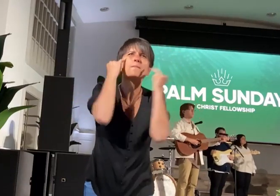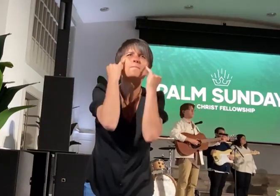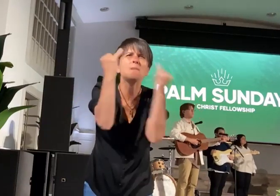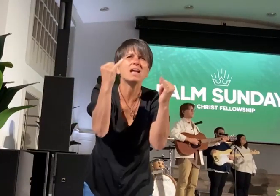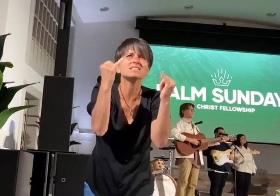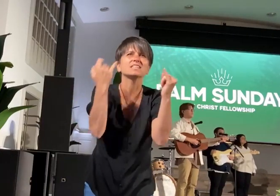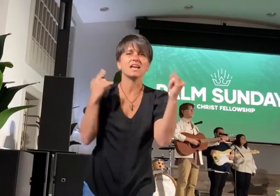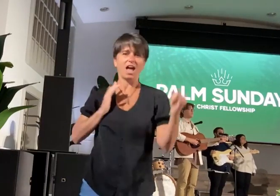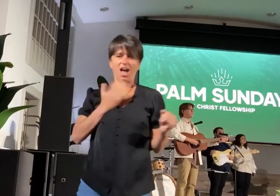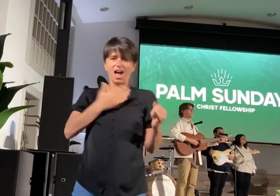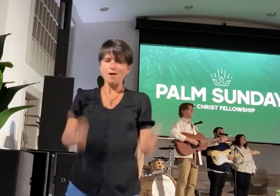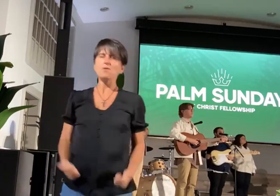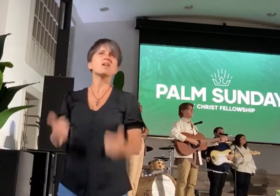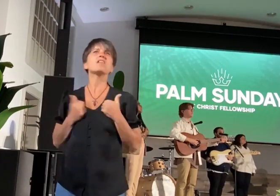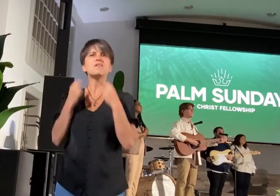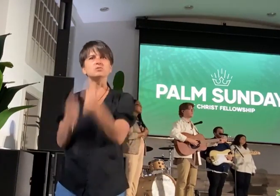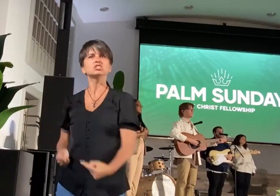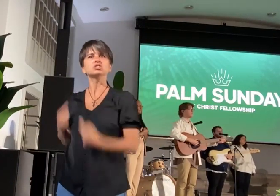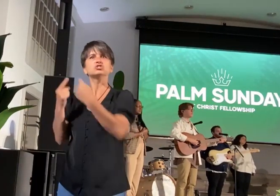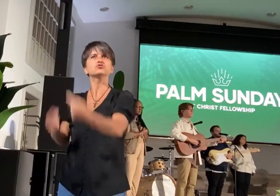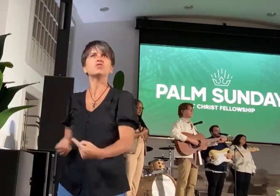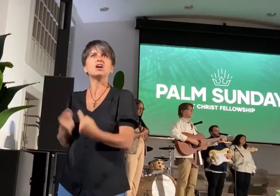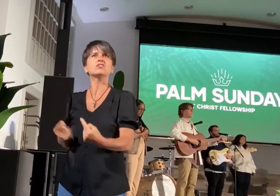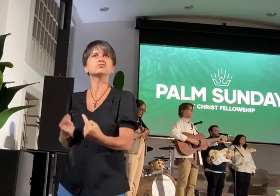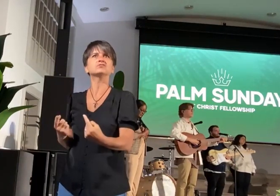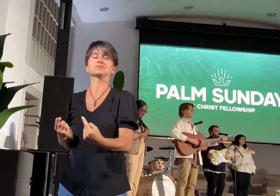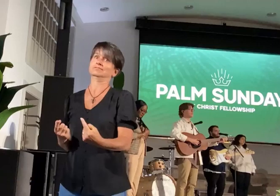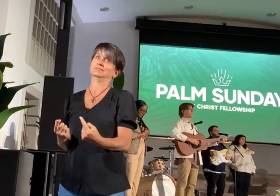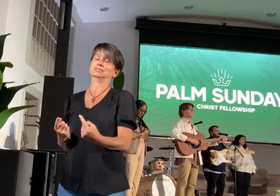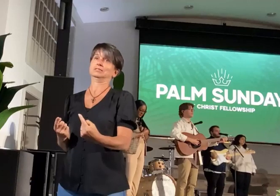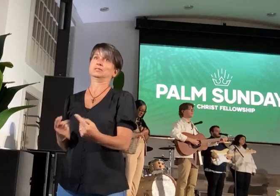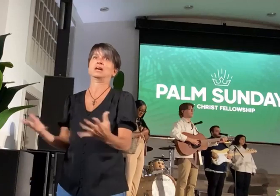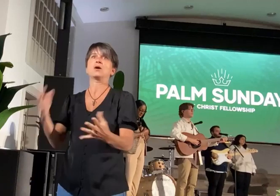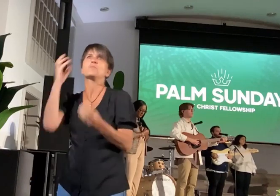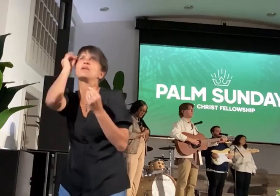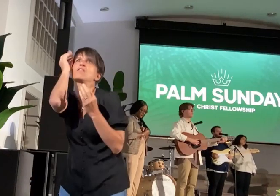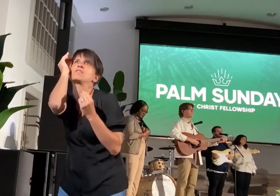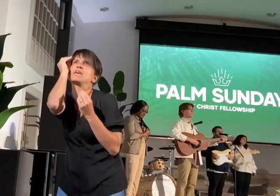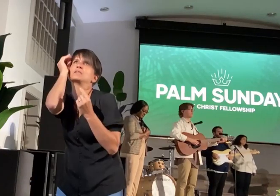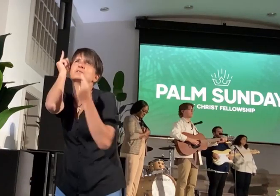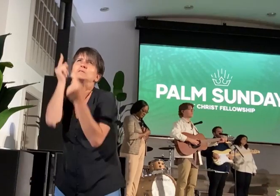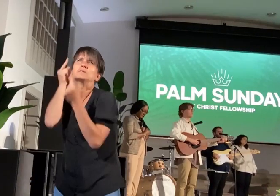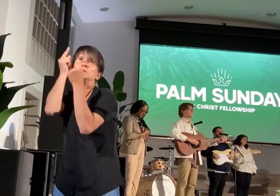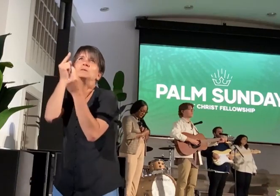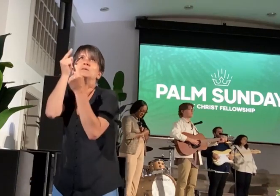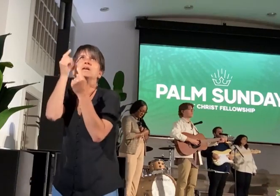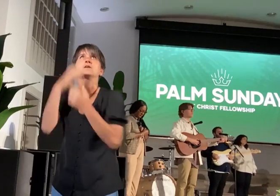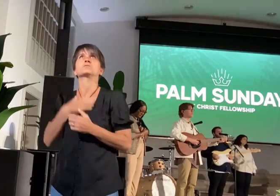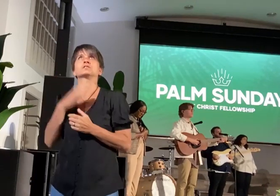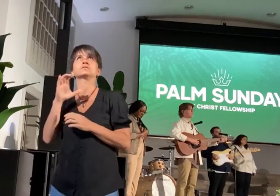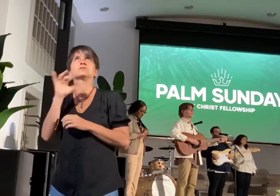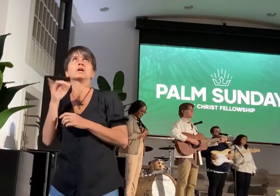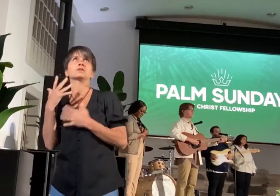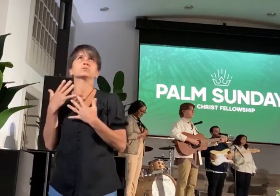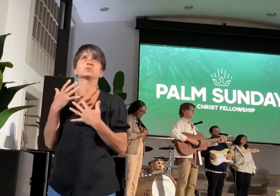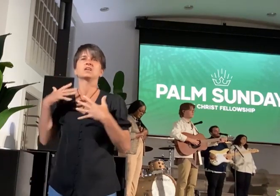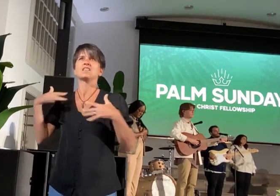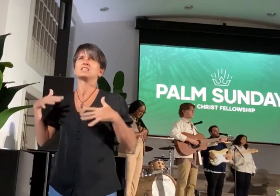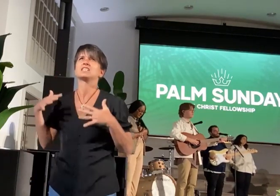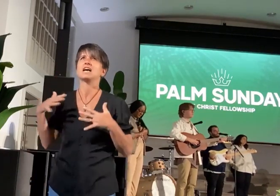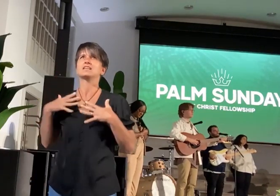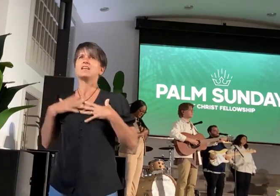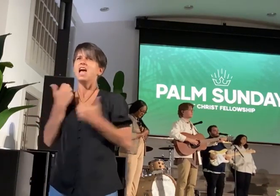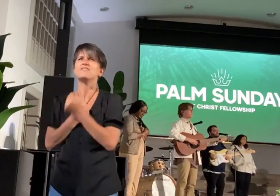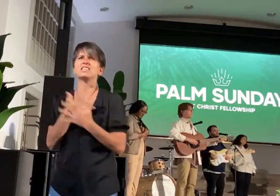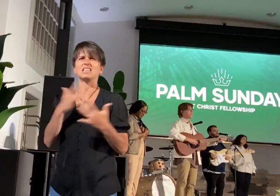face in our everyday lives, the thoughts that go through our head, the things that we think that we wish we didn't, the anxiety and the worries